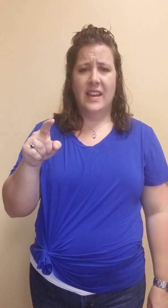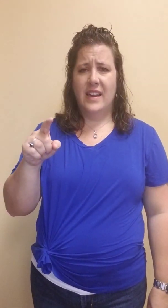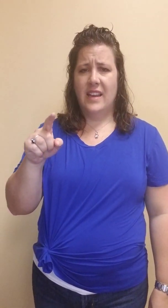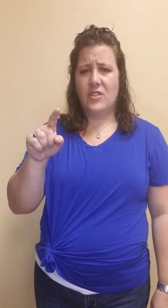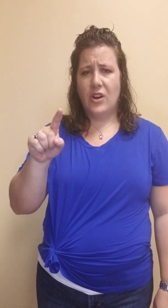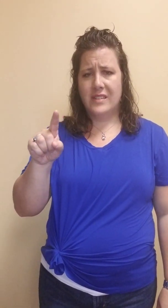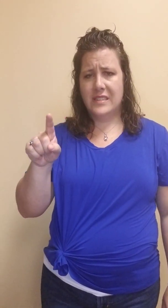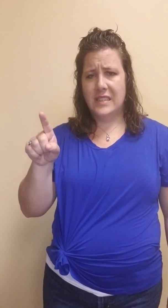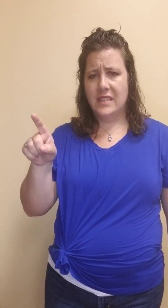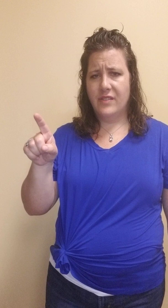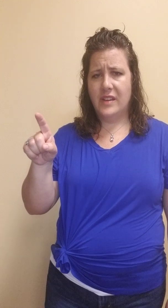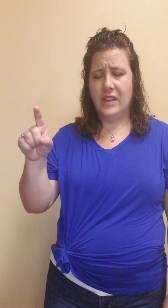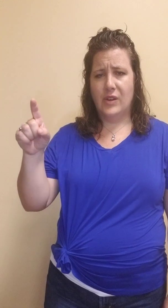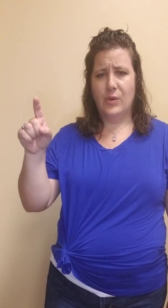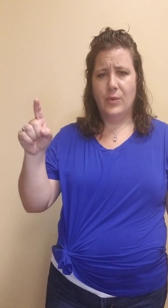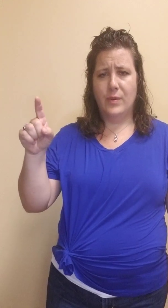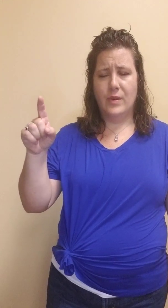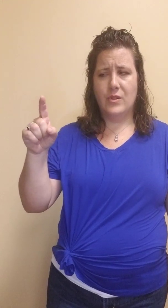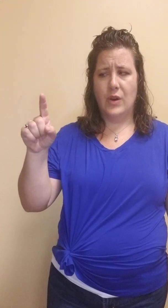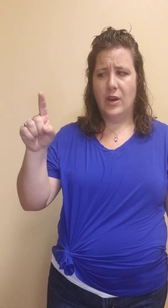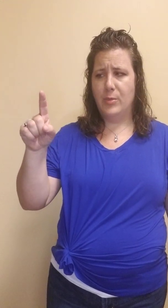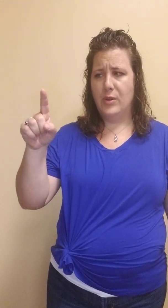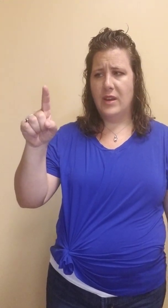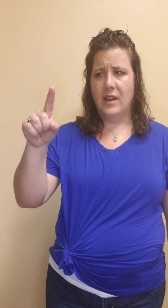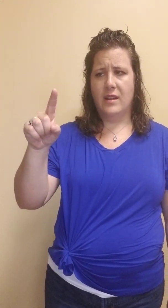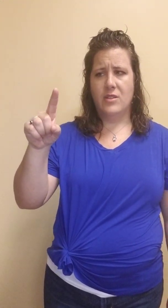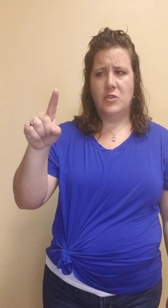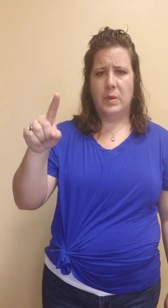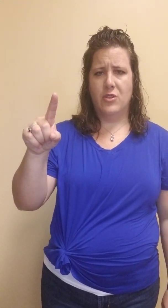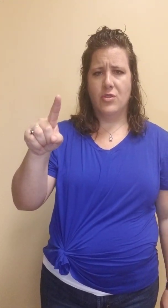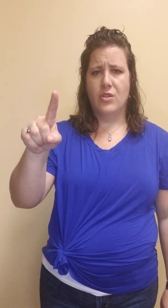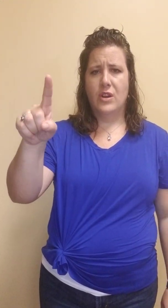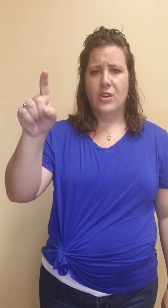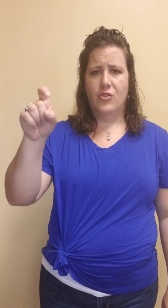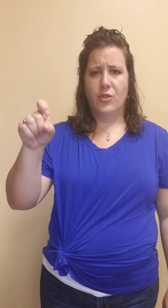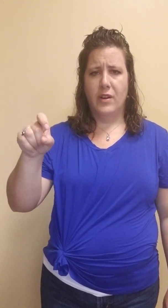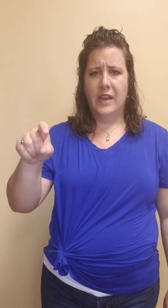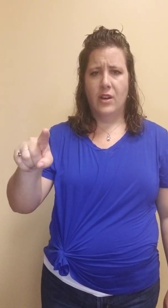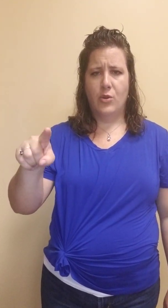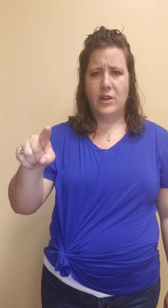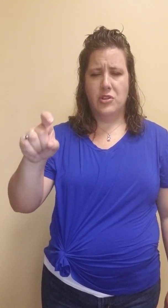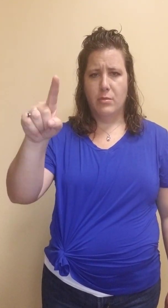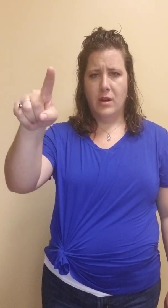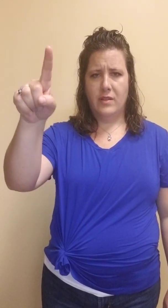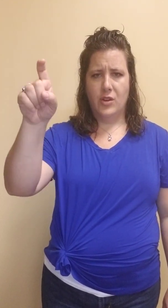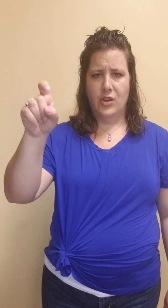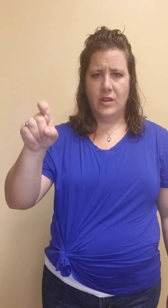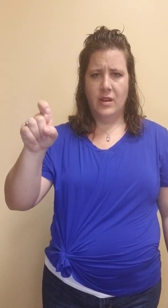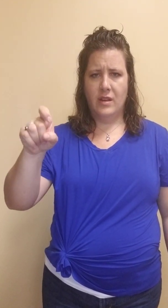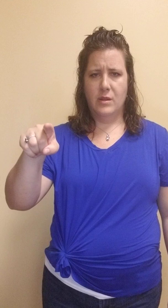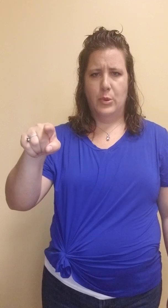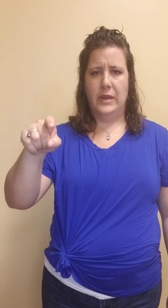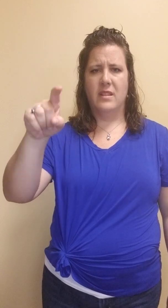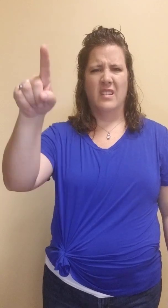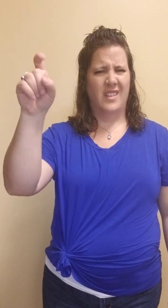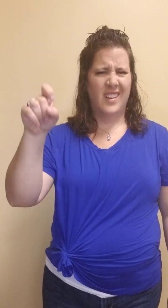And it's hard to see in the video, so I hope you kind of can just picture drawing a question mark, the hook and the point.